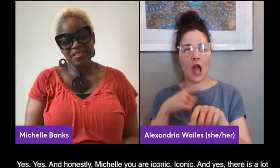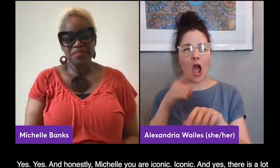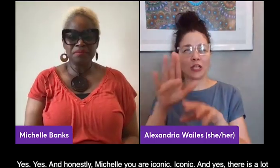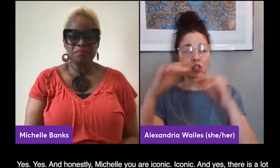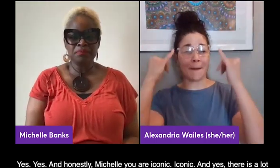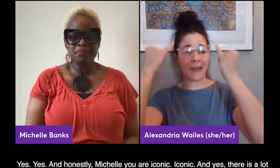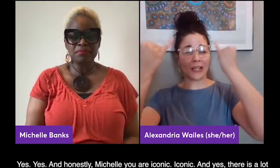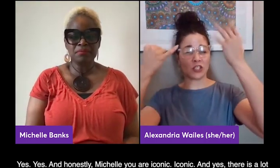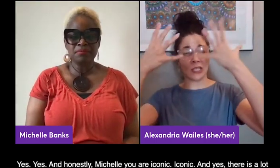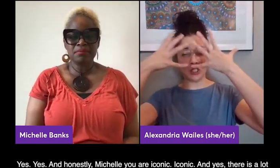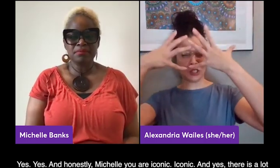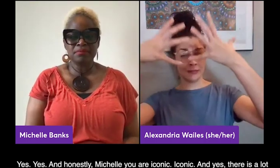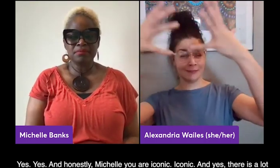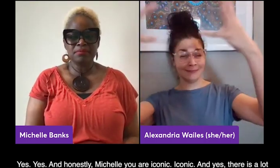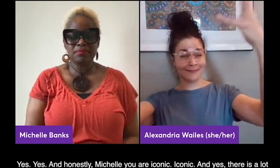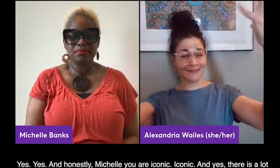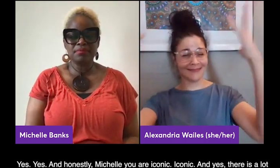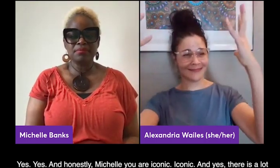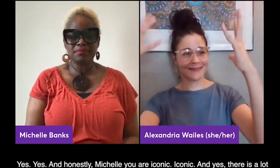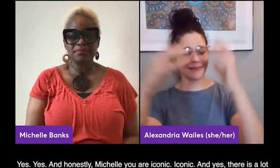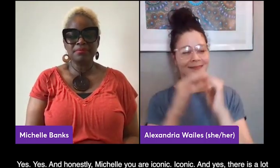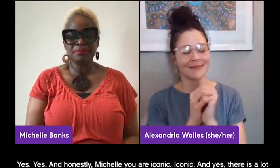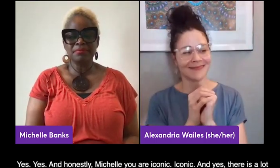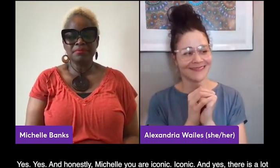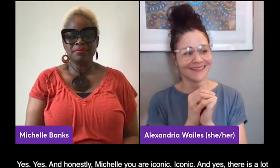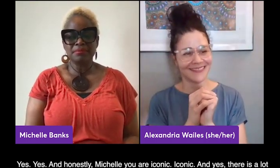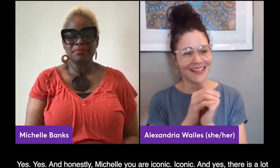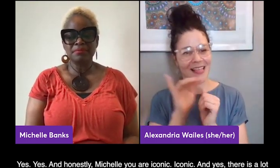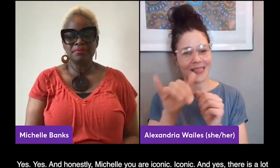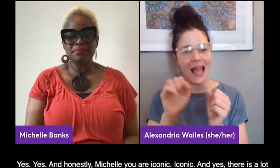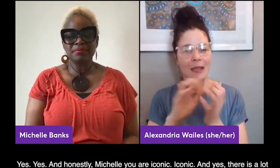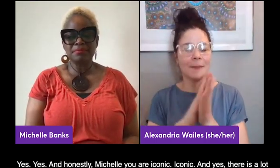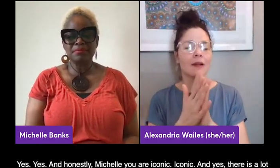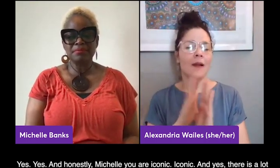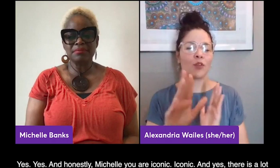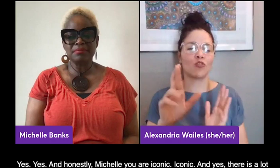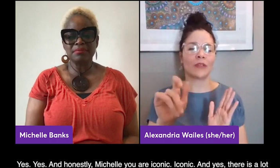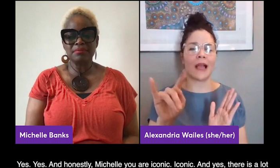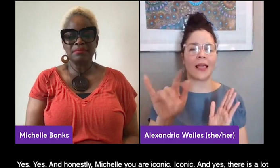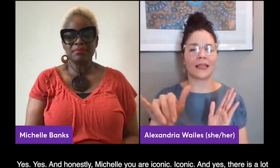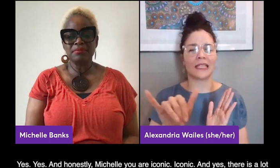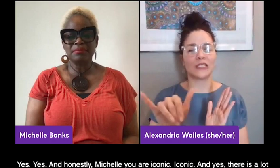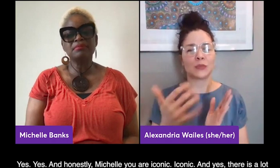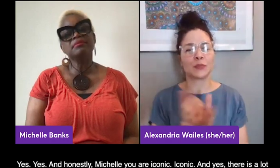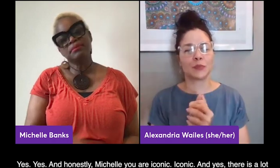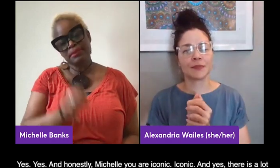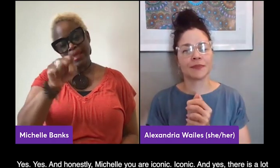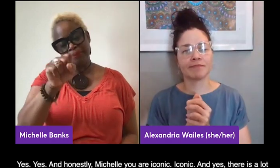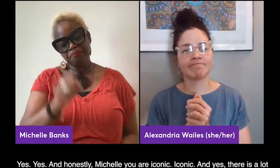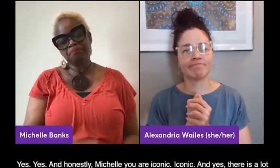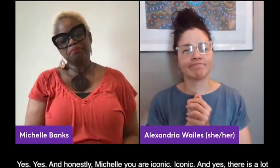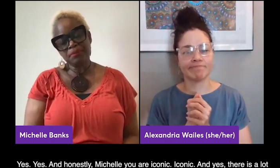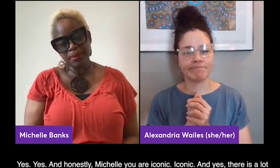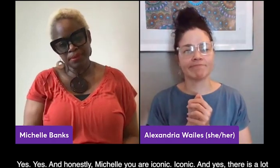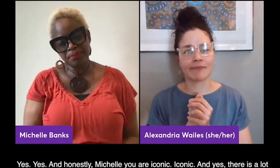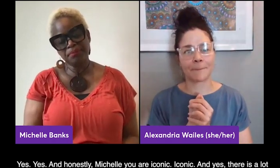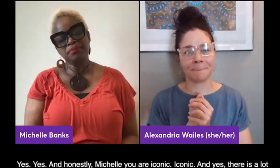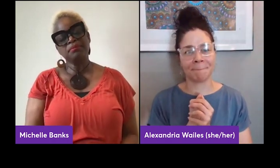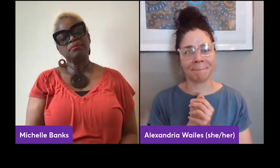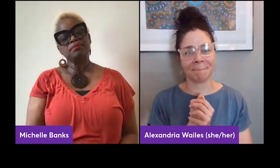As far as your imagination goes, that can become your reality. Yes. Mm-hmm.